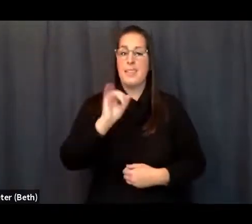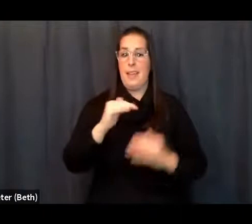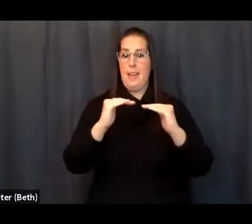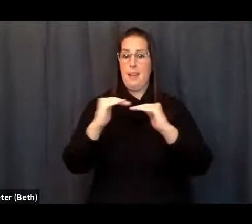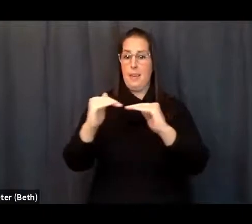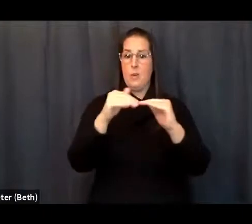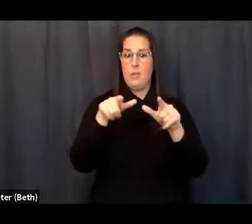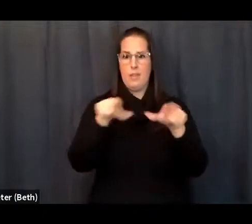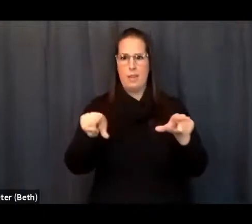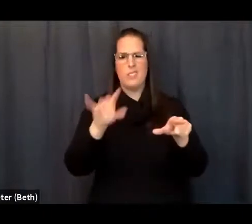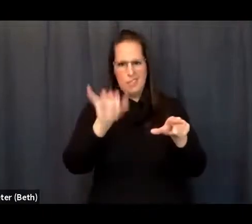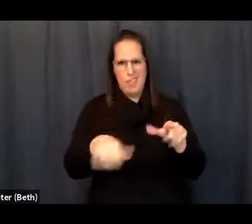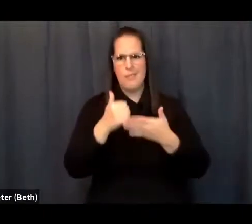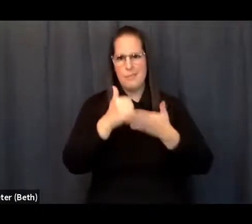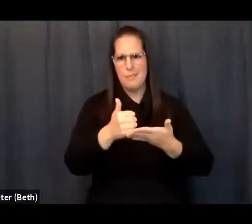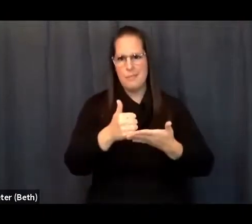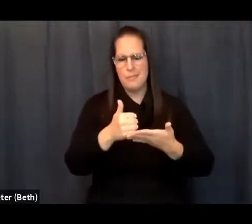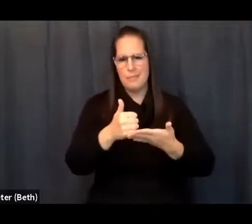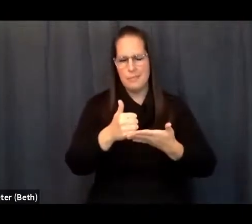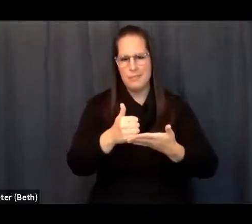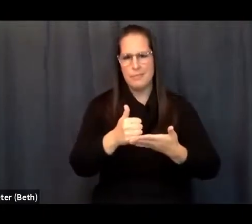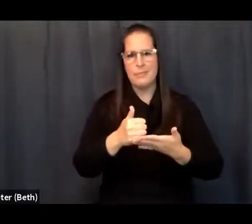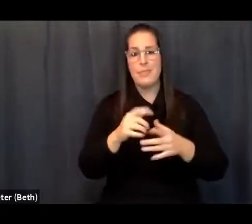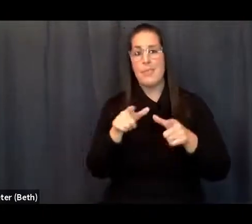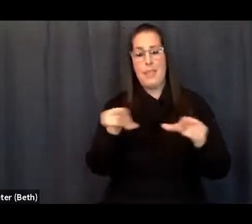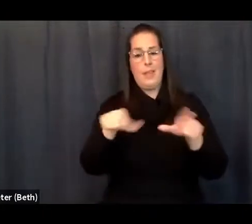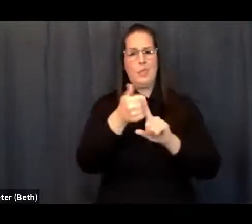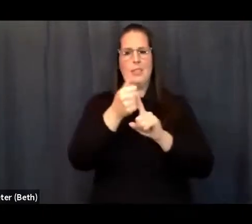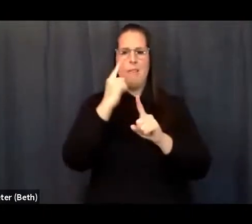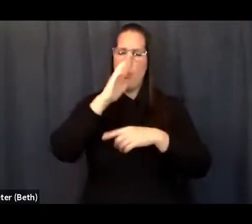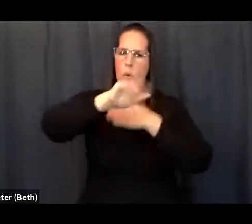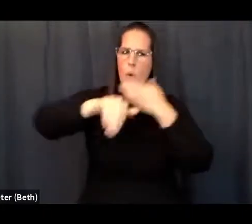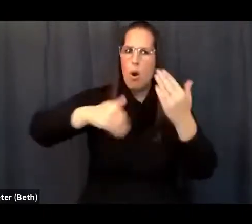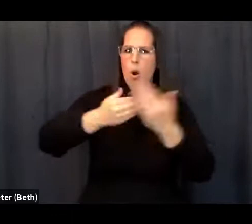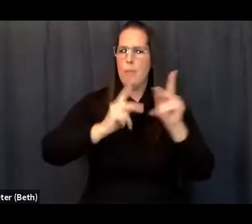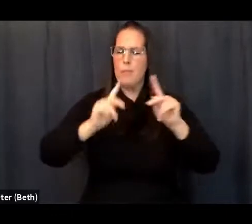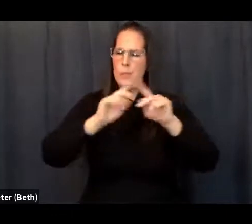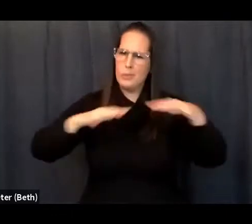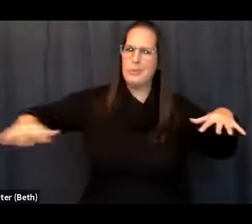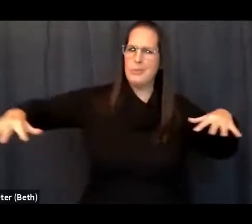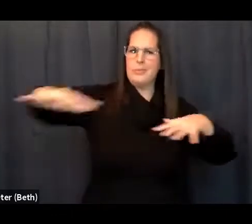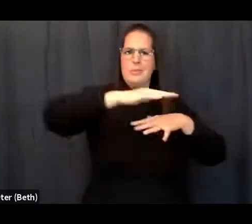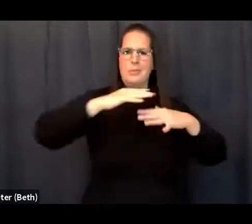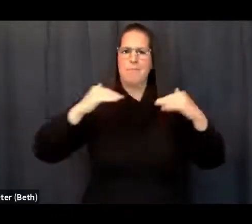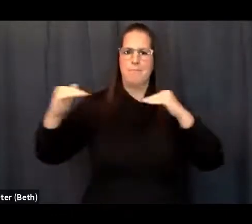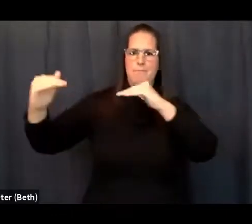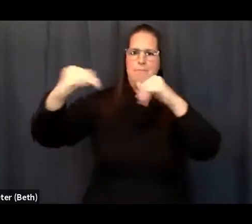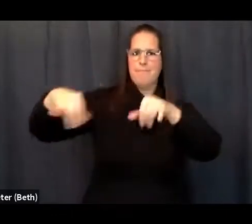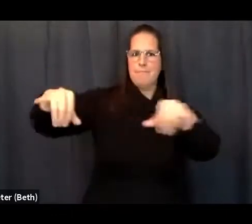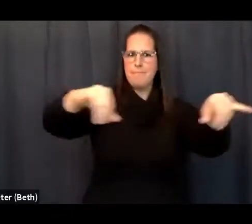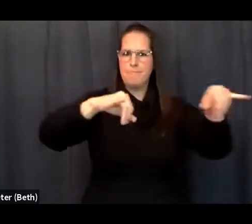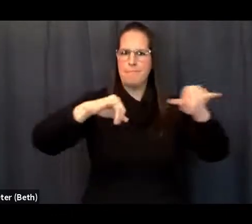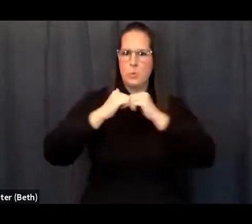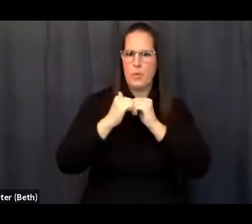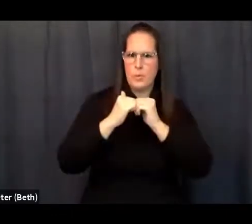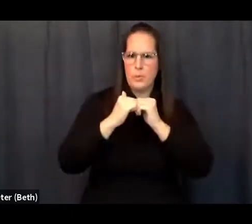simply does that. It's for all of us to be integrated together. Right now, this is